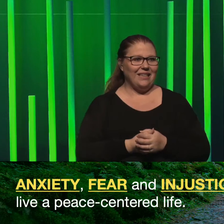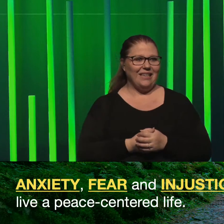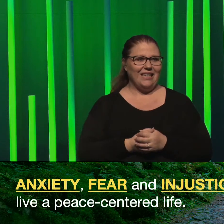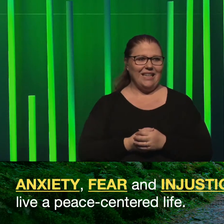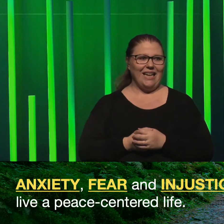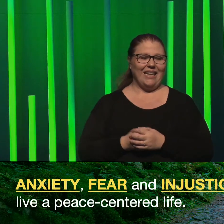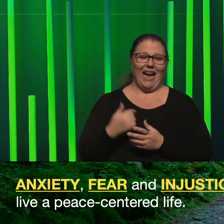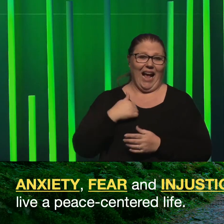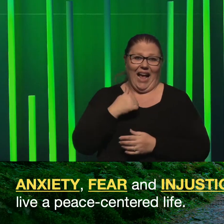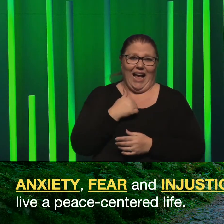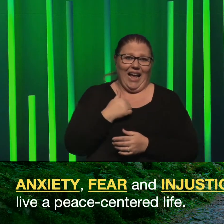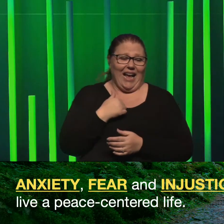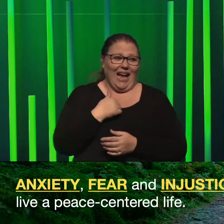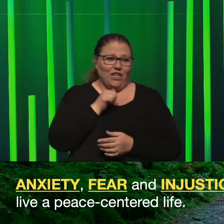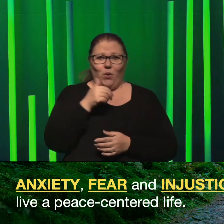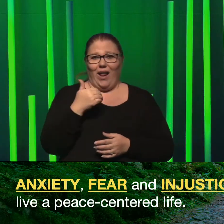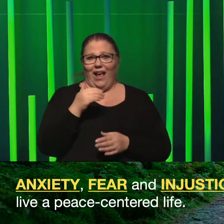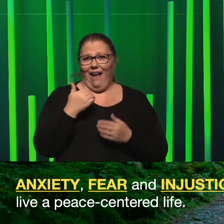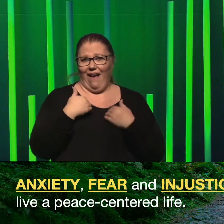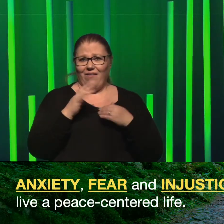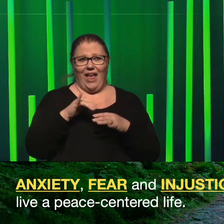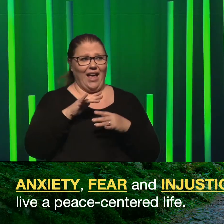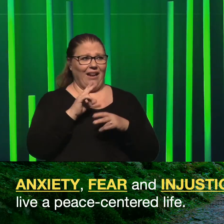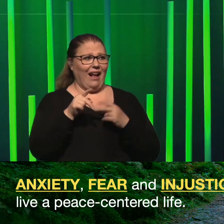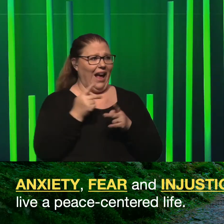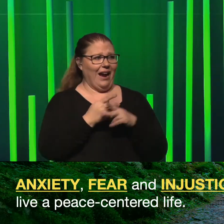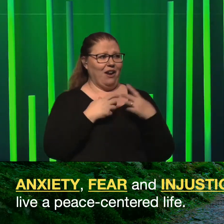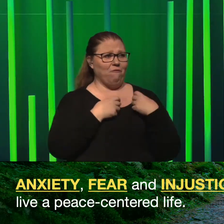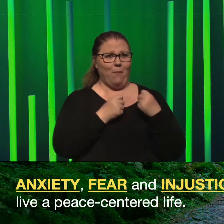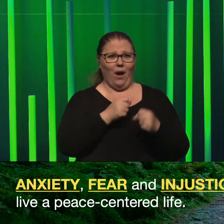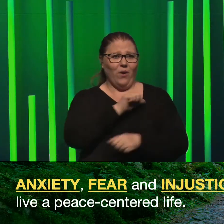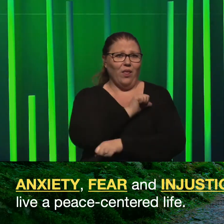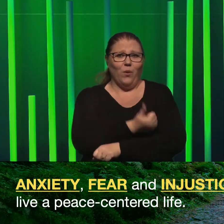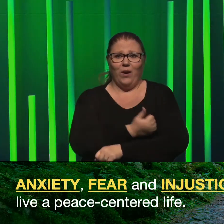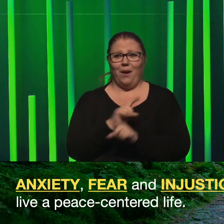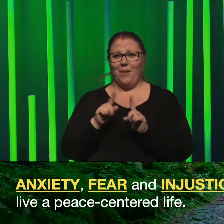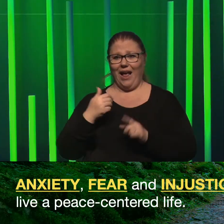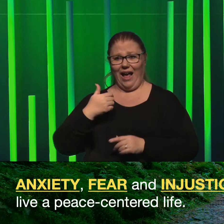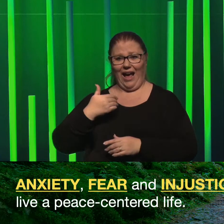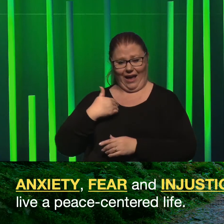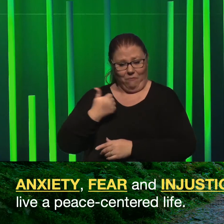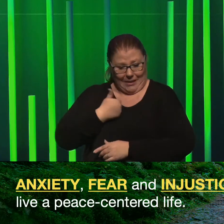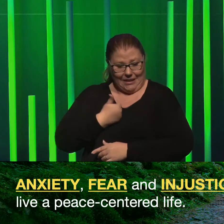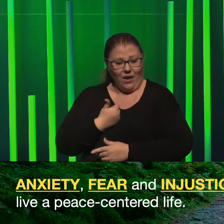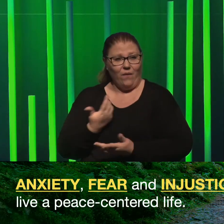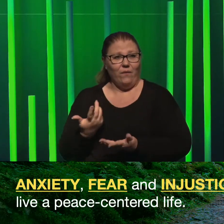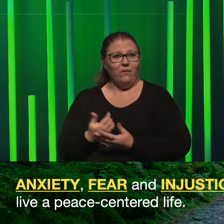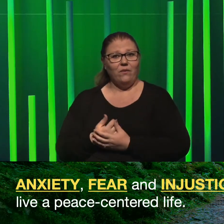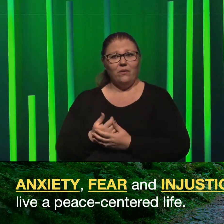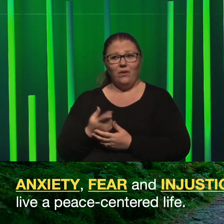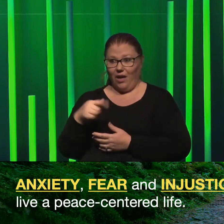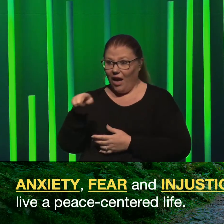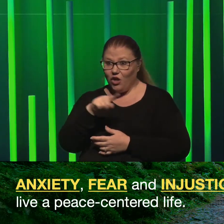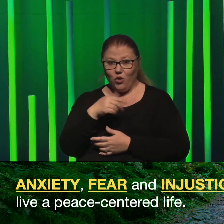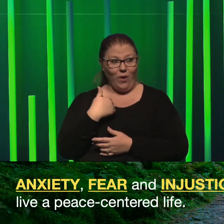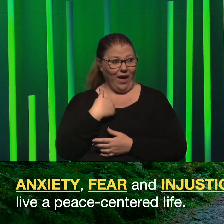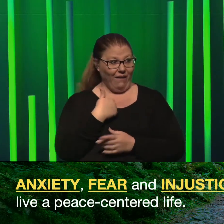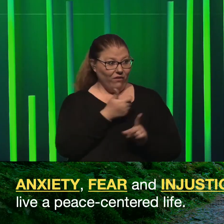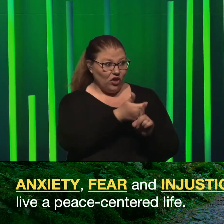don't have that kind of power and authority, but I just have me. And you have